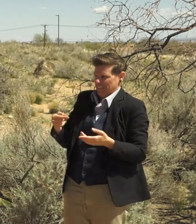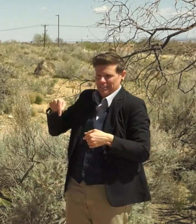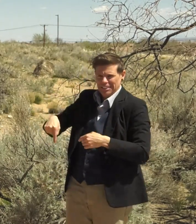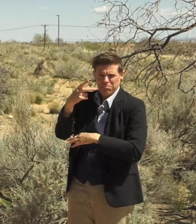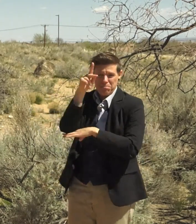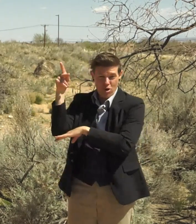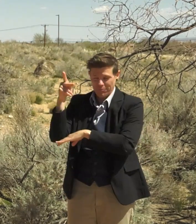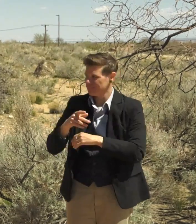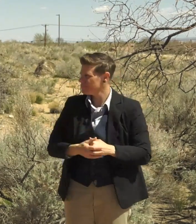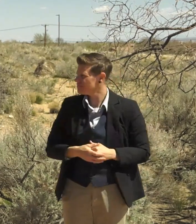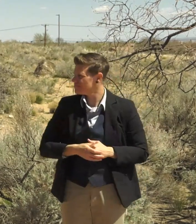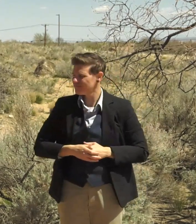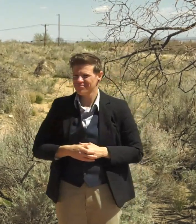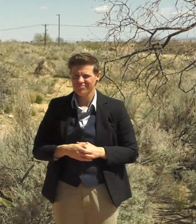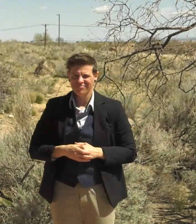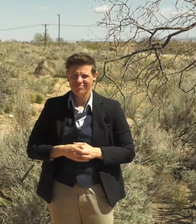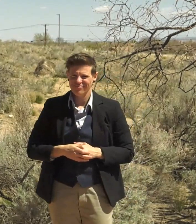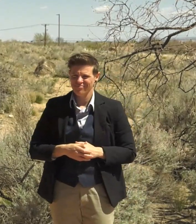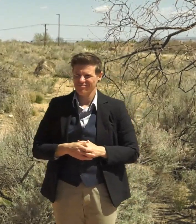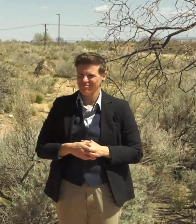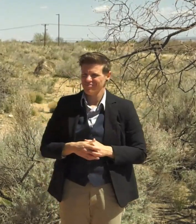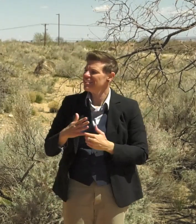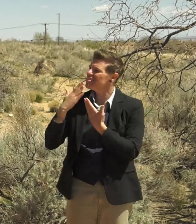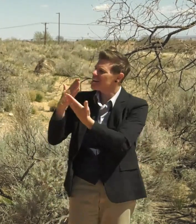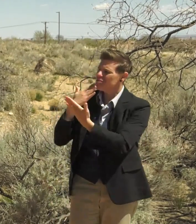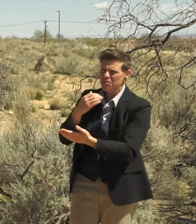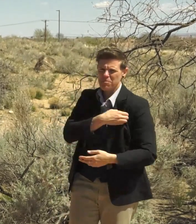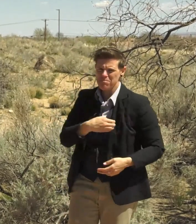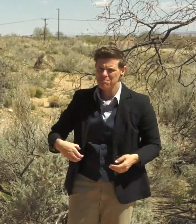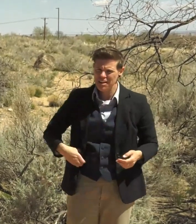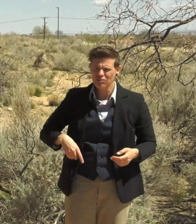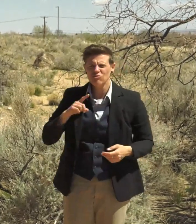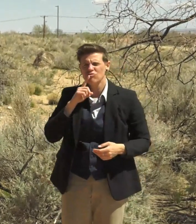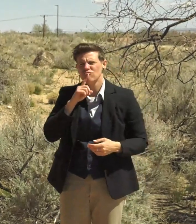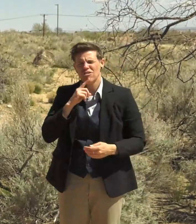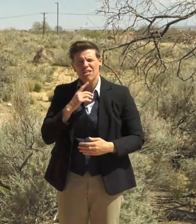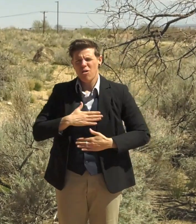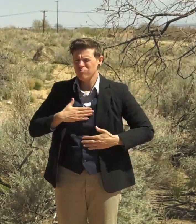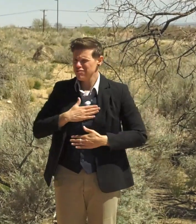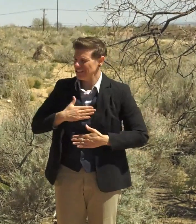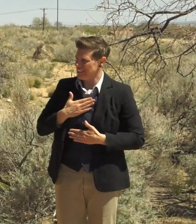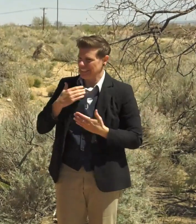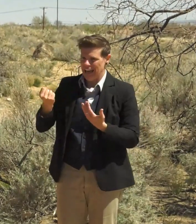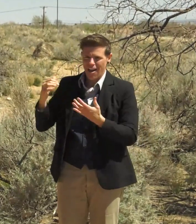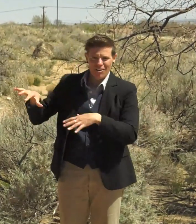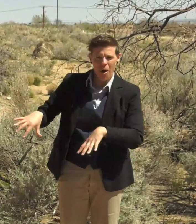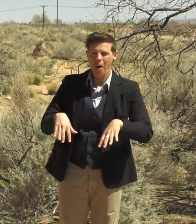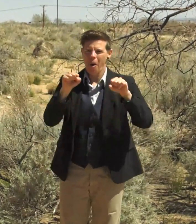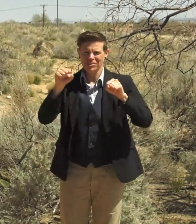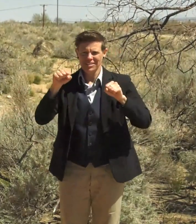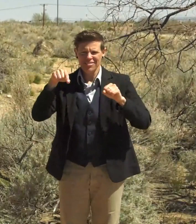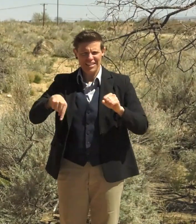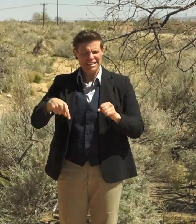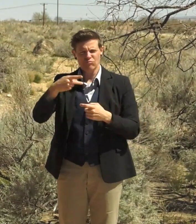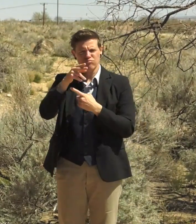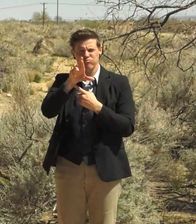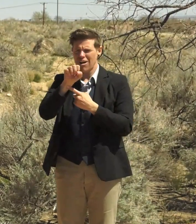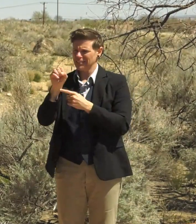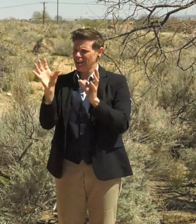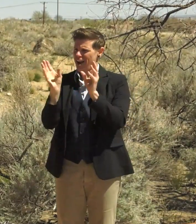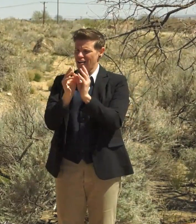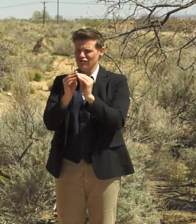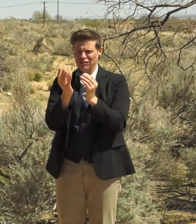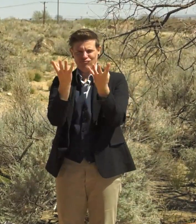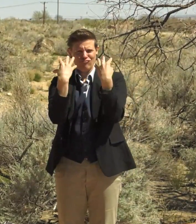Thank you, Mayor Keller. I really appreciate the ability to host this news conference here at Petroglyph National Monument.